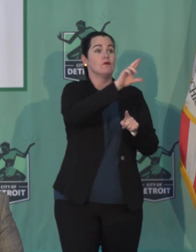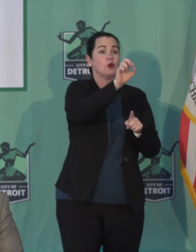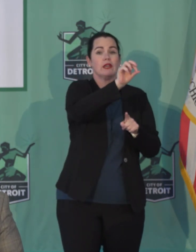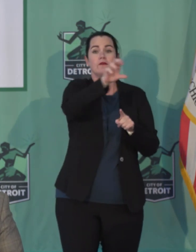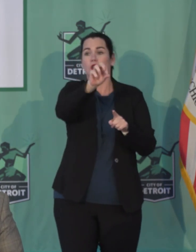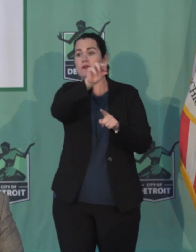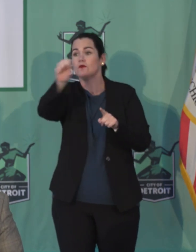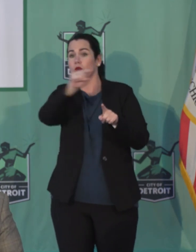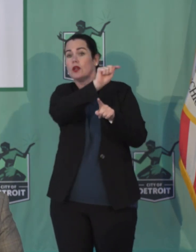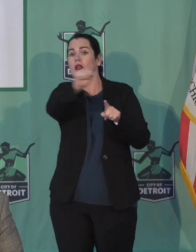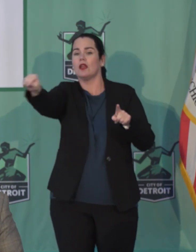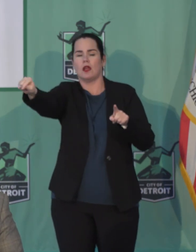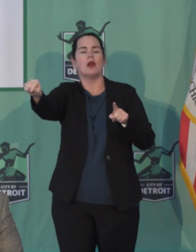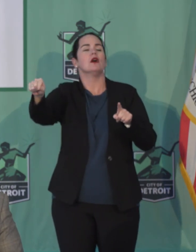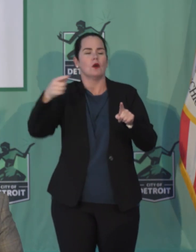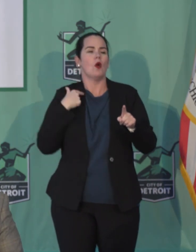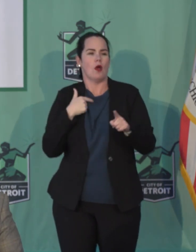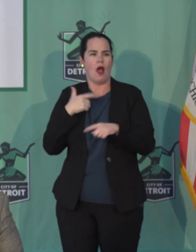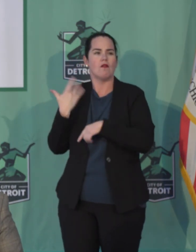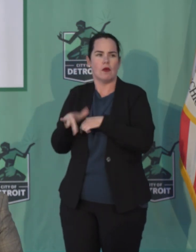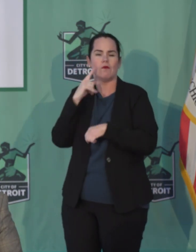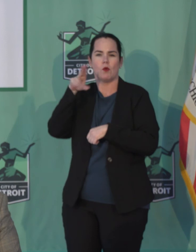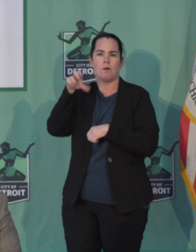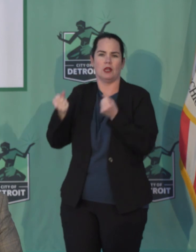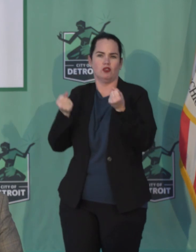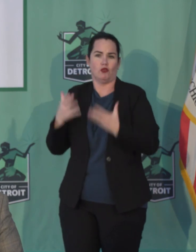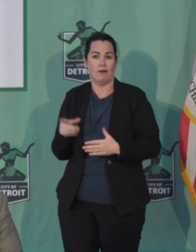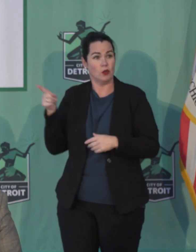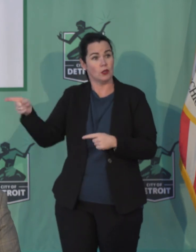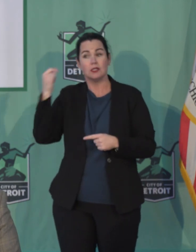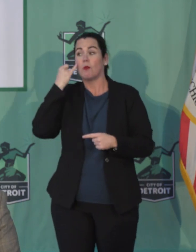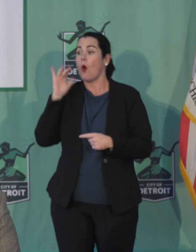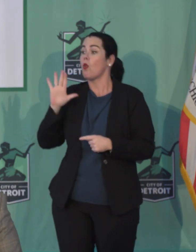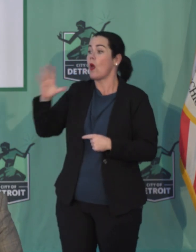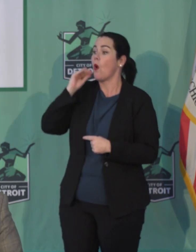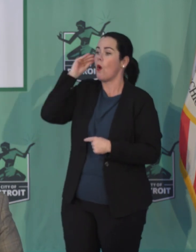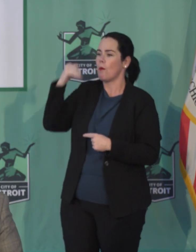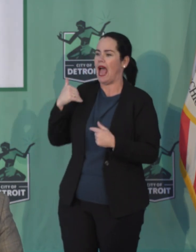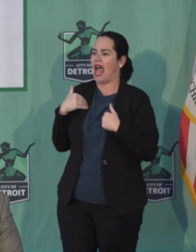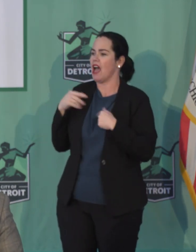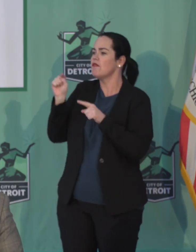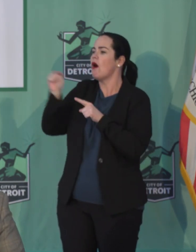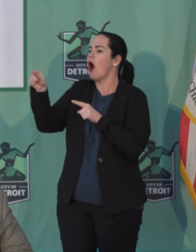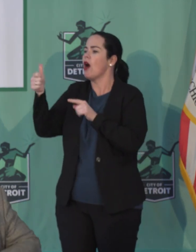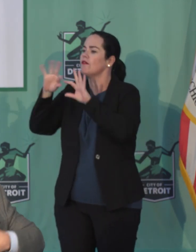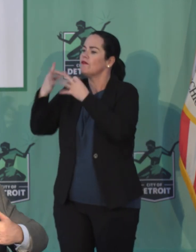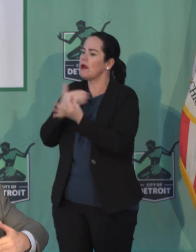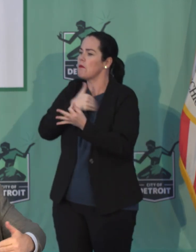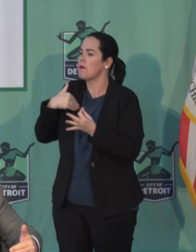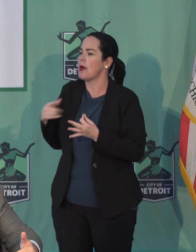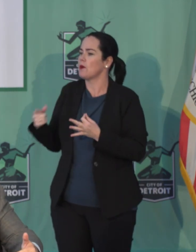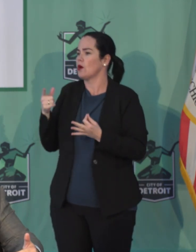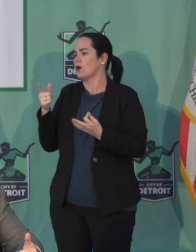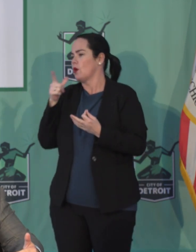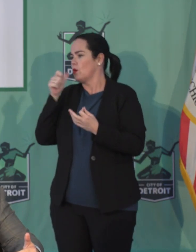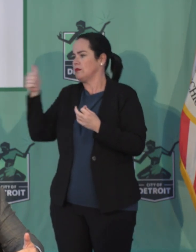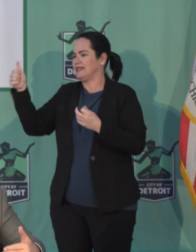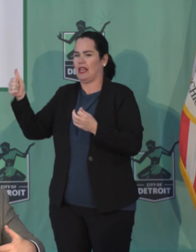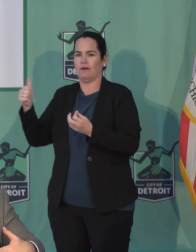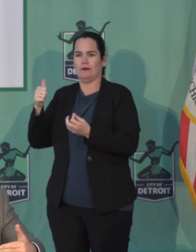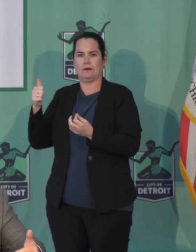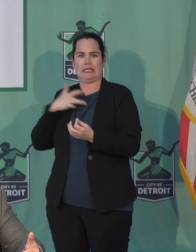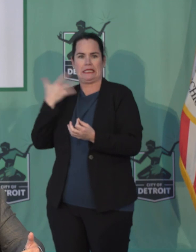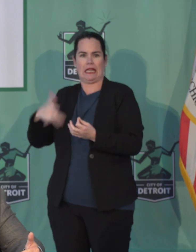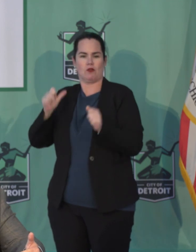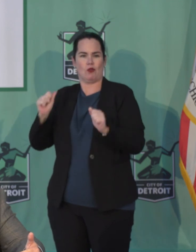drivers who have somebody at home that's elderly, who may have heart disease or asthma and may be medically